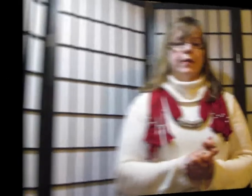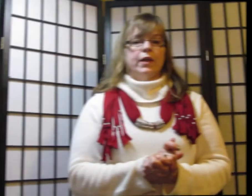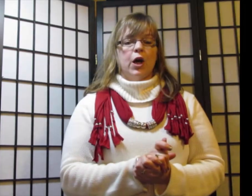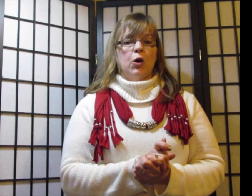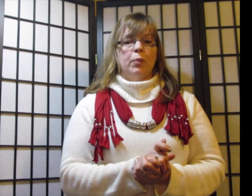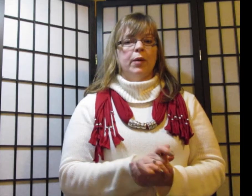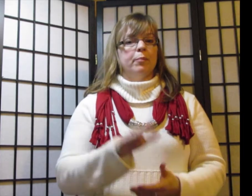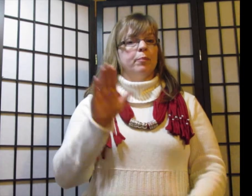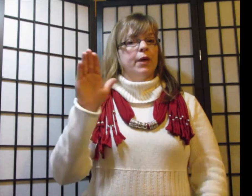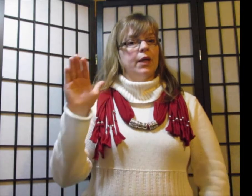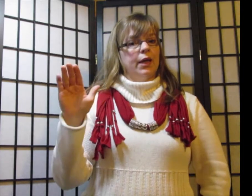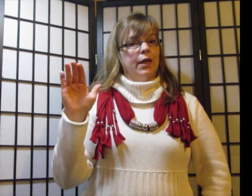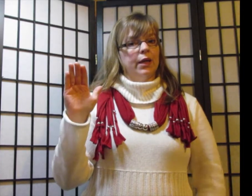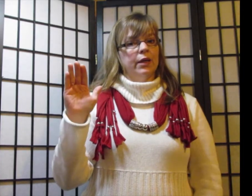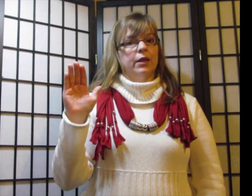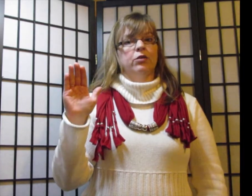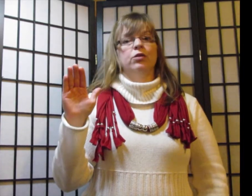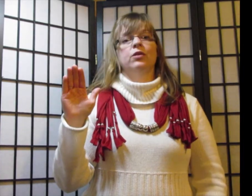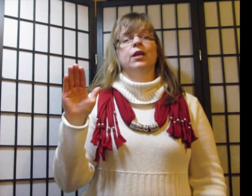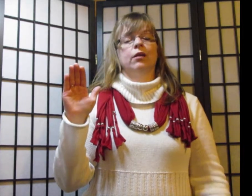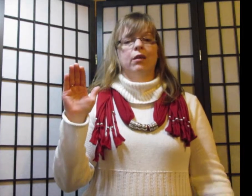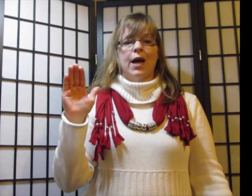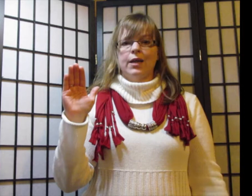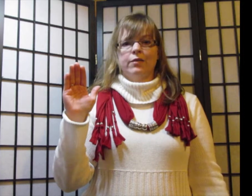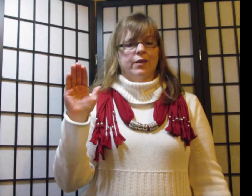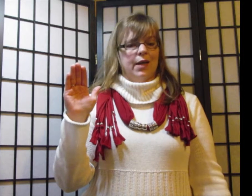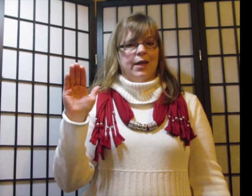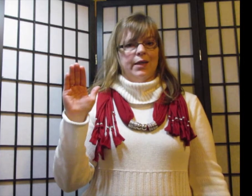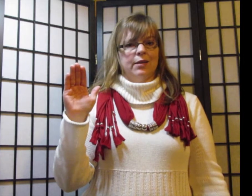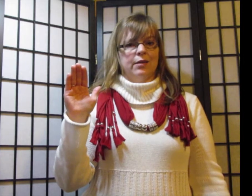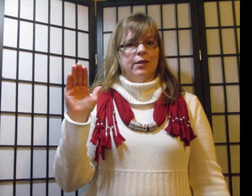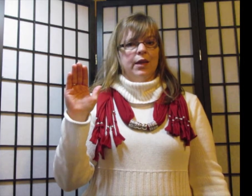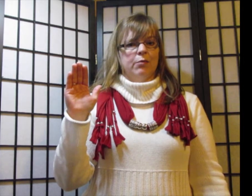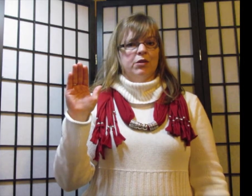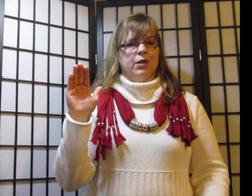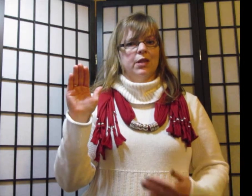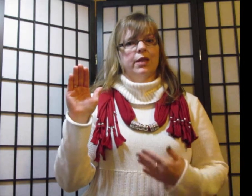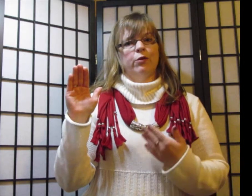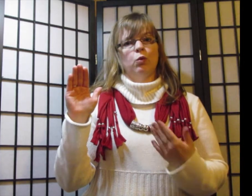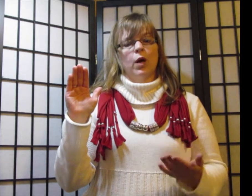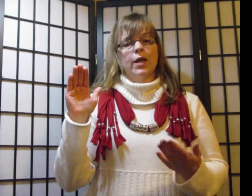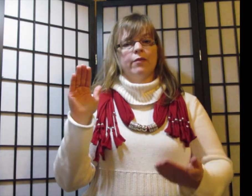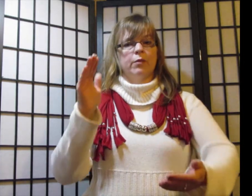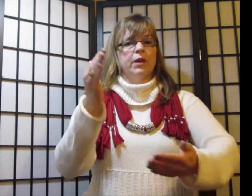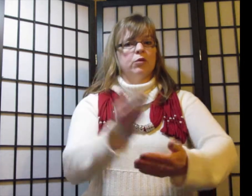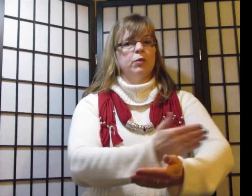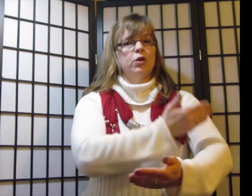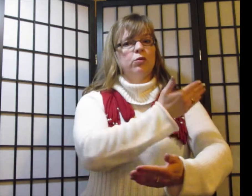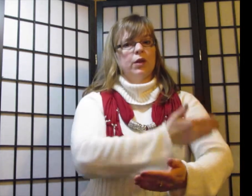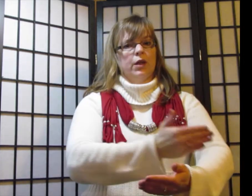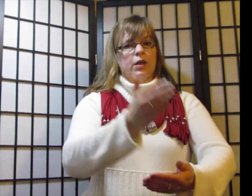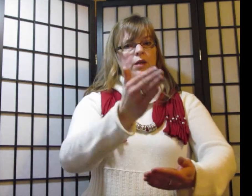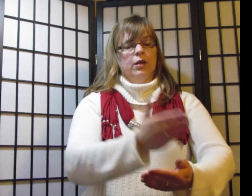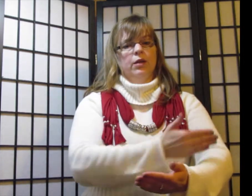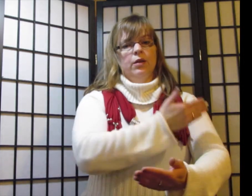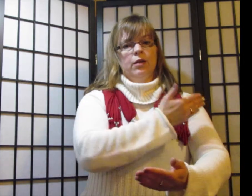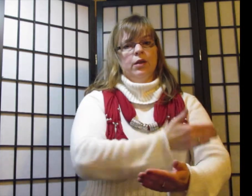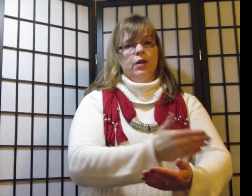The open B is used in a lot of signs. I'm just going to give you one of them, is music,